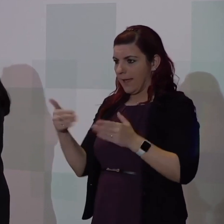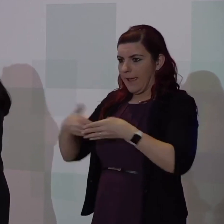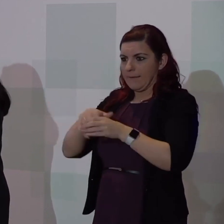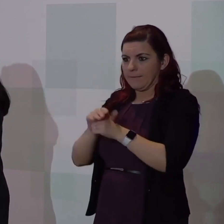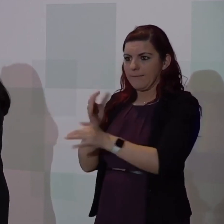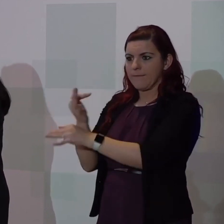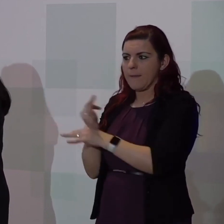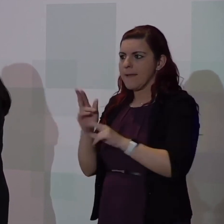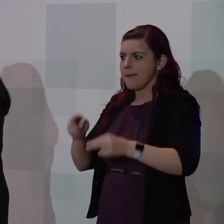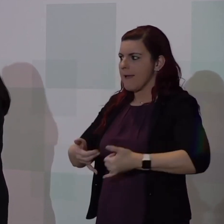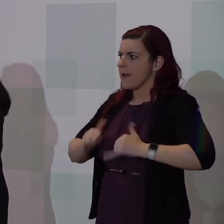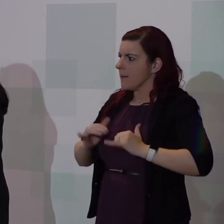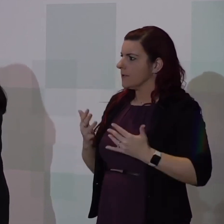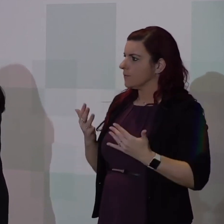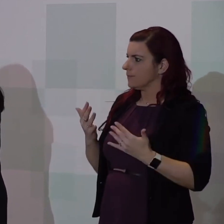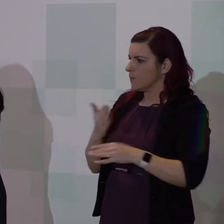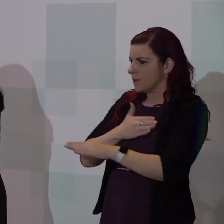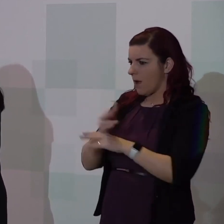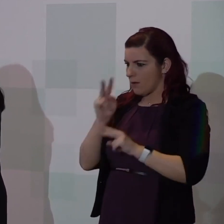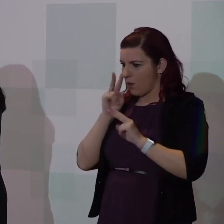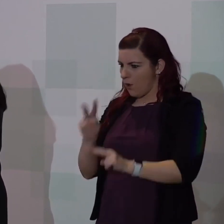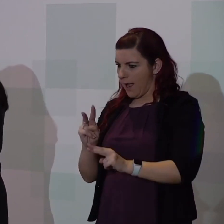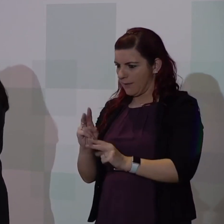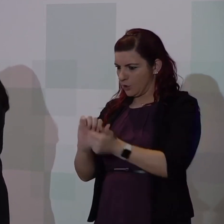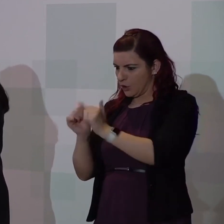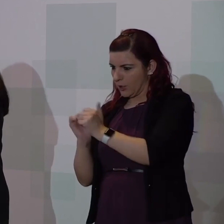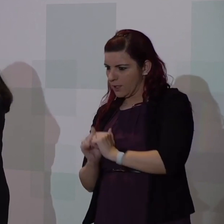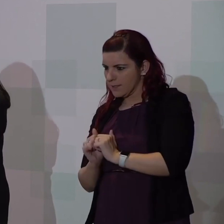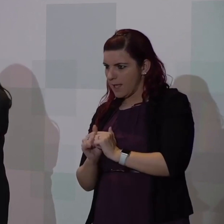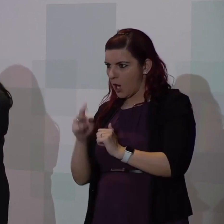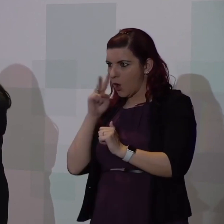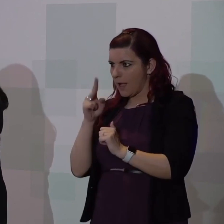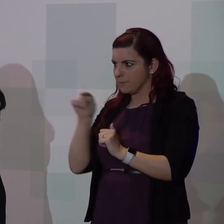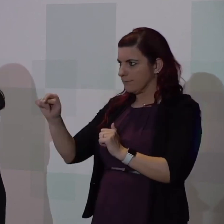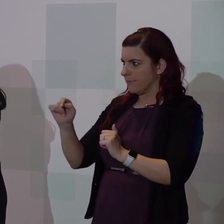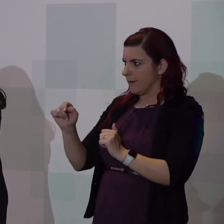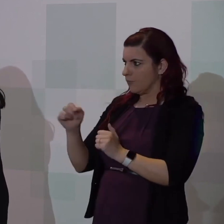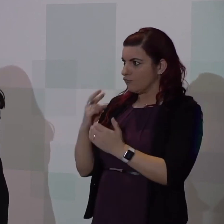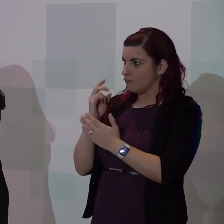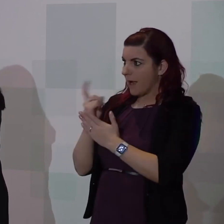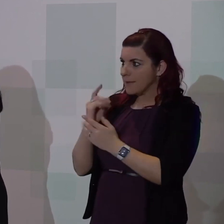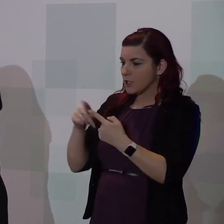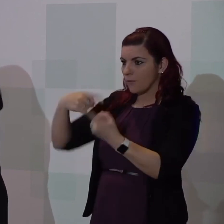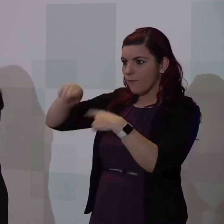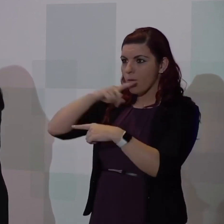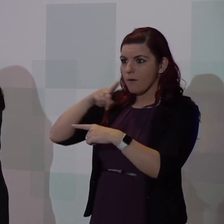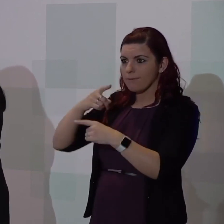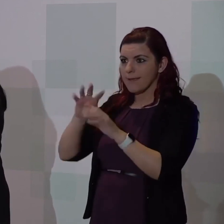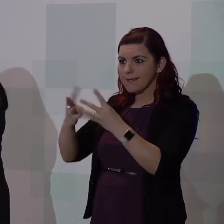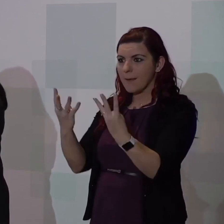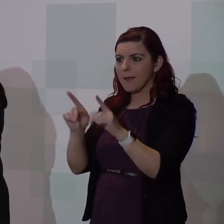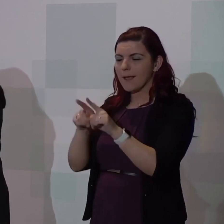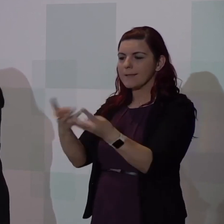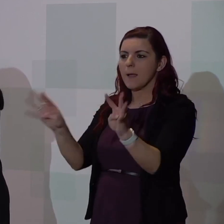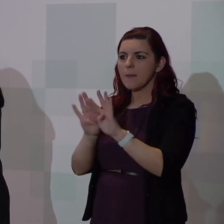like, look at the terms of reference of the Assembly and how family kind of stretches or extends